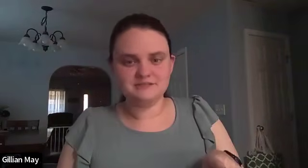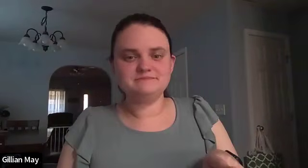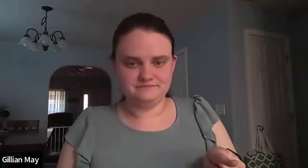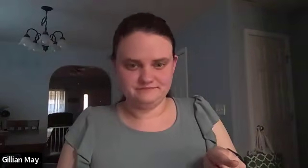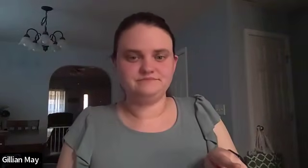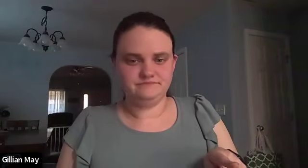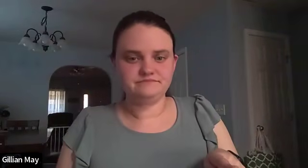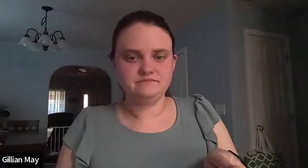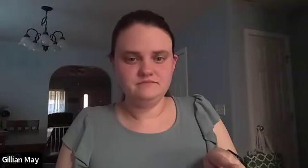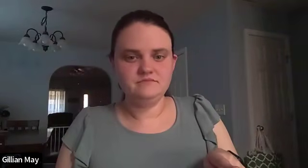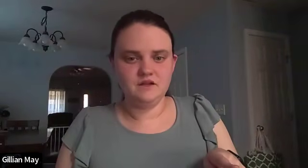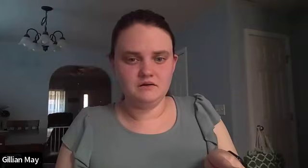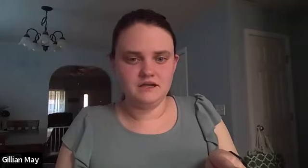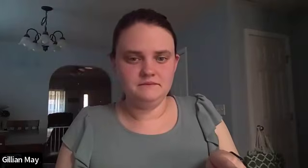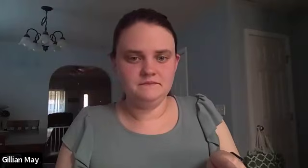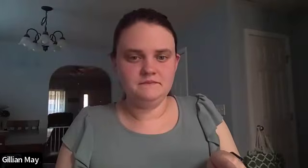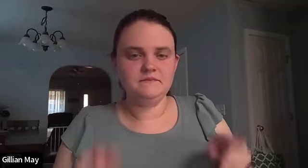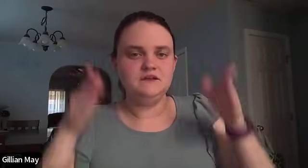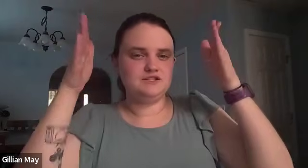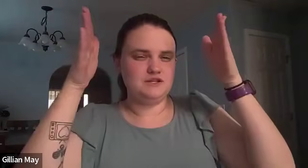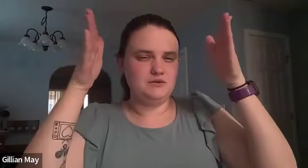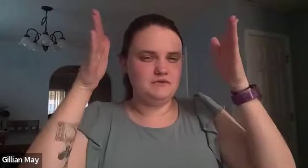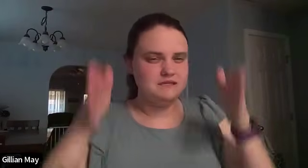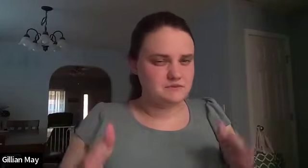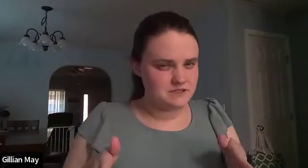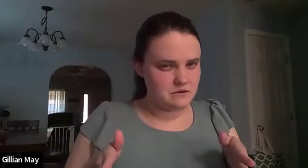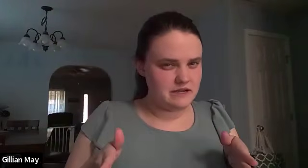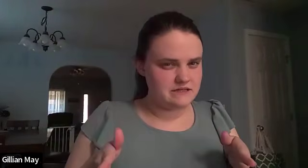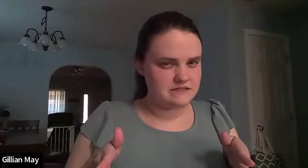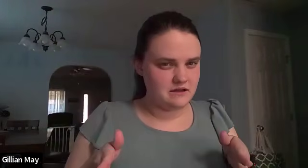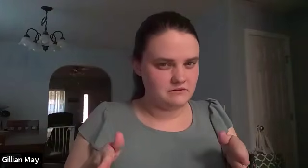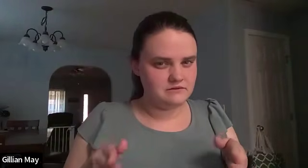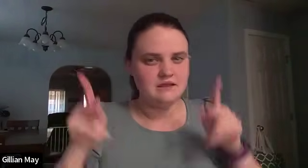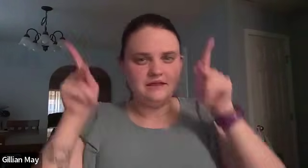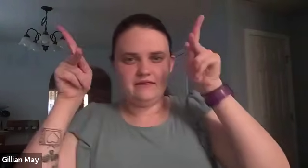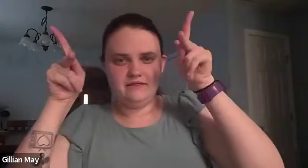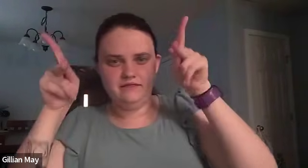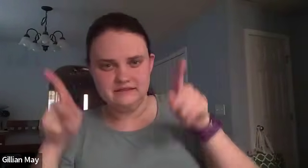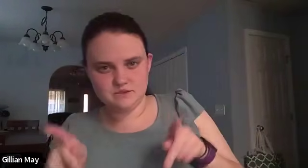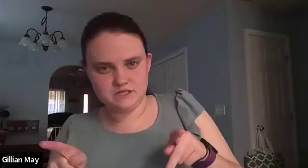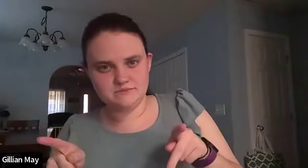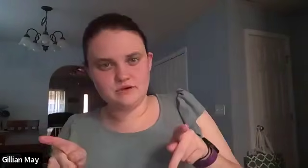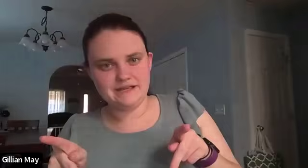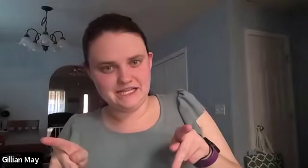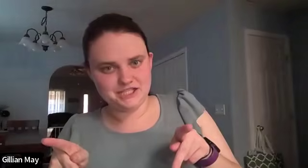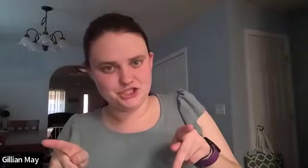person. All right. So this one's more ASL. This one is more